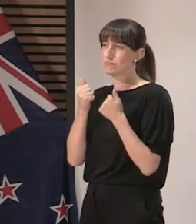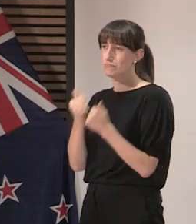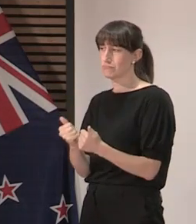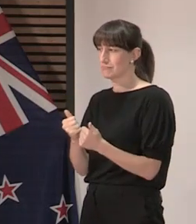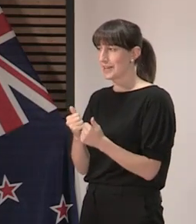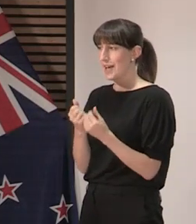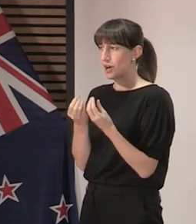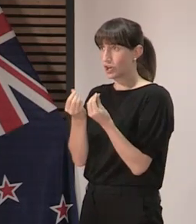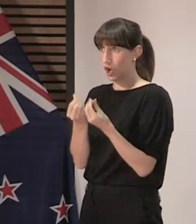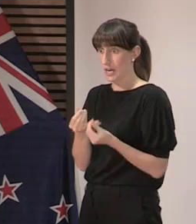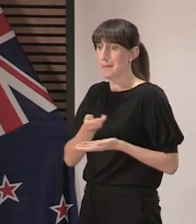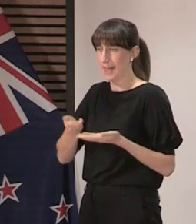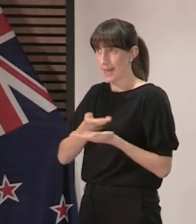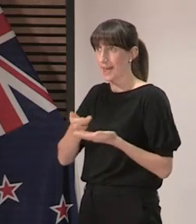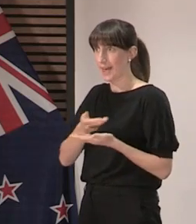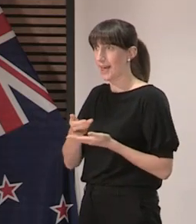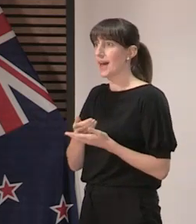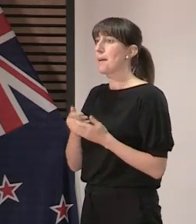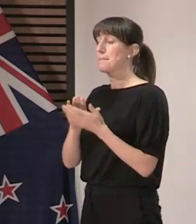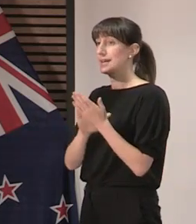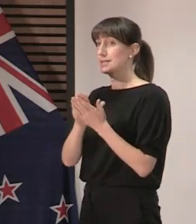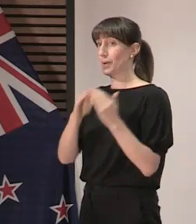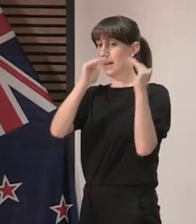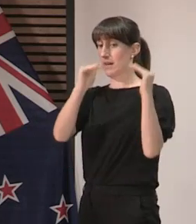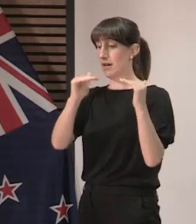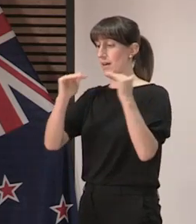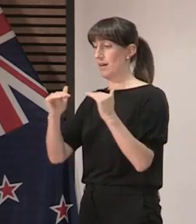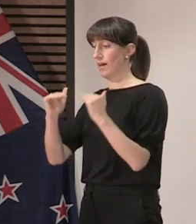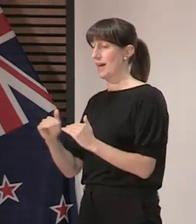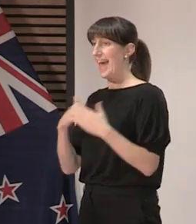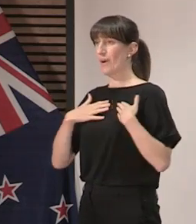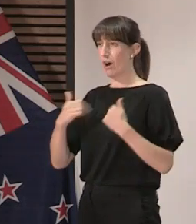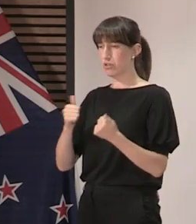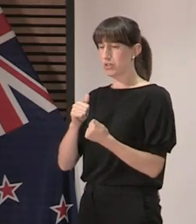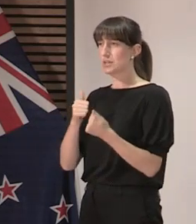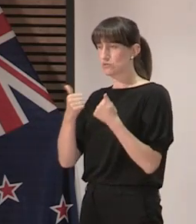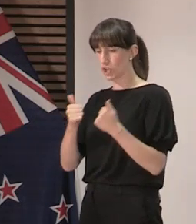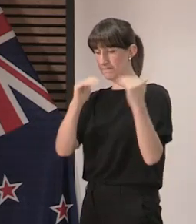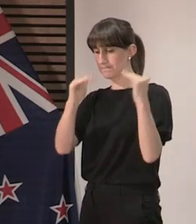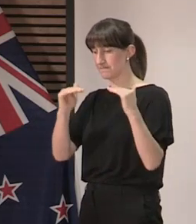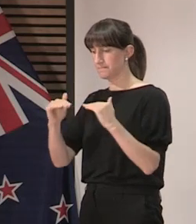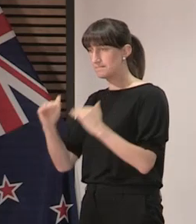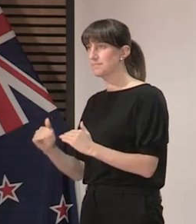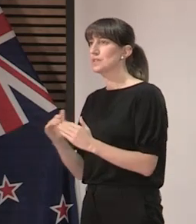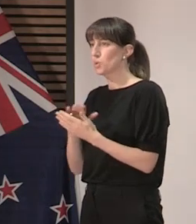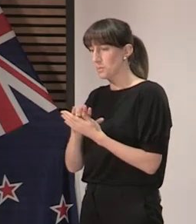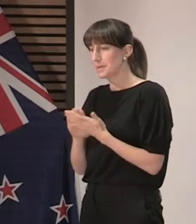to transition out of lockdown and through the alert levels, so we must take the best position for our own